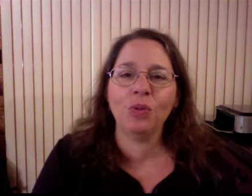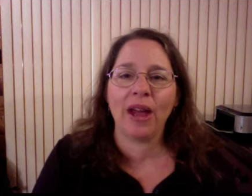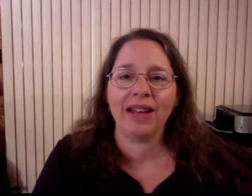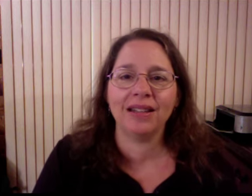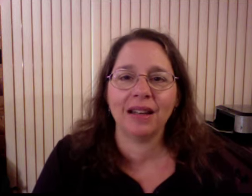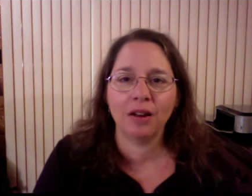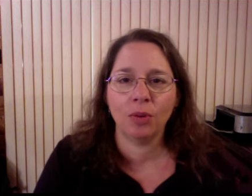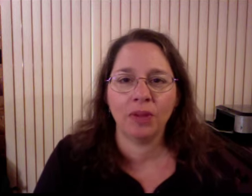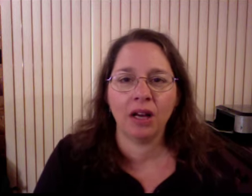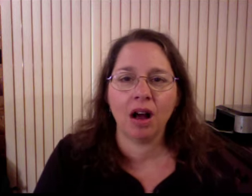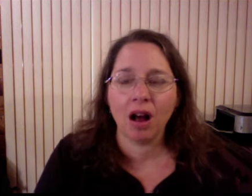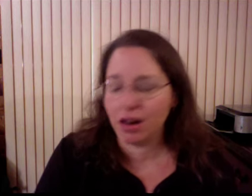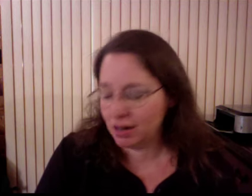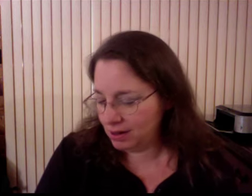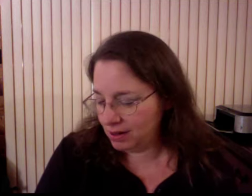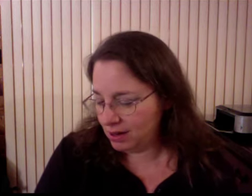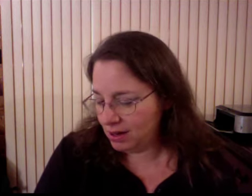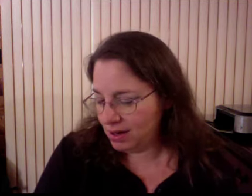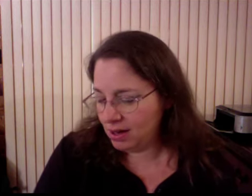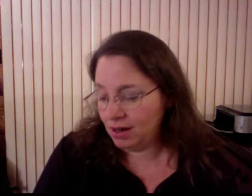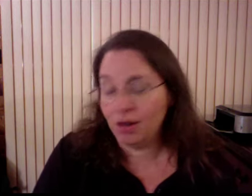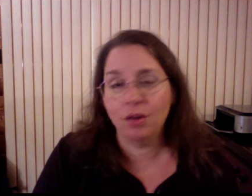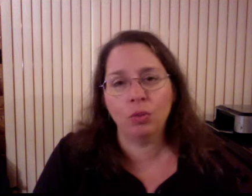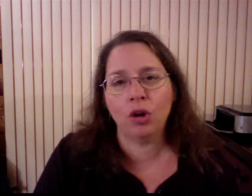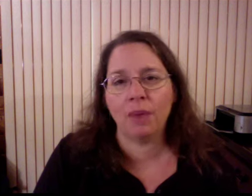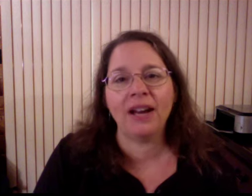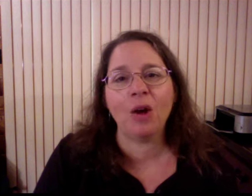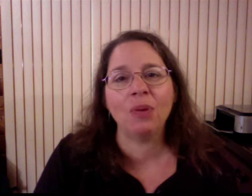wait and hope that God will come and help us.